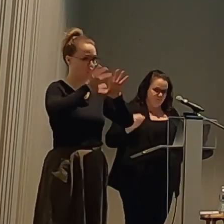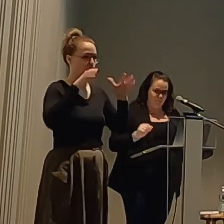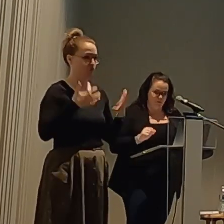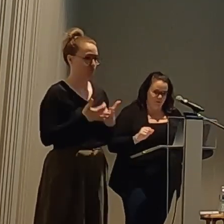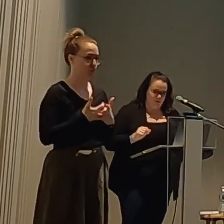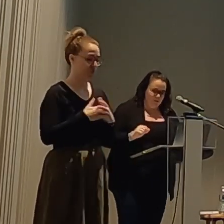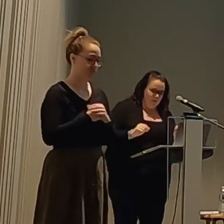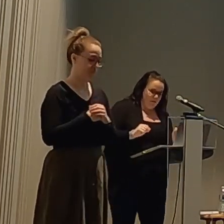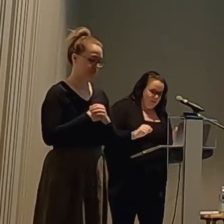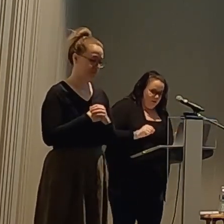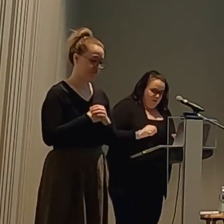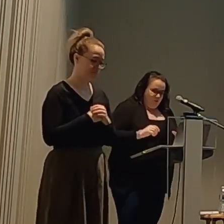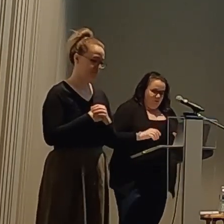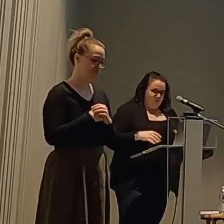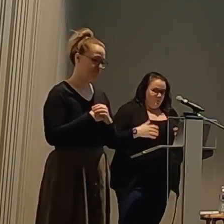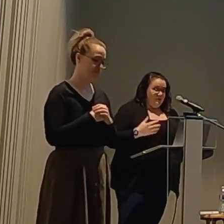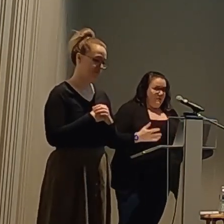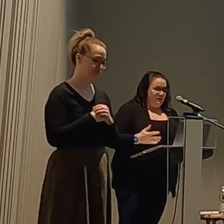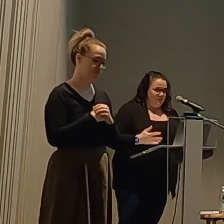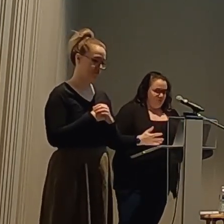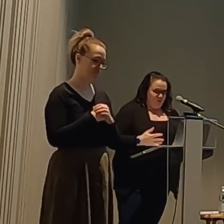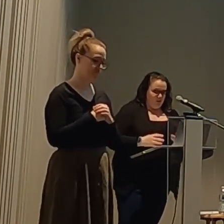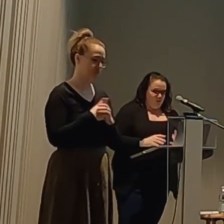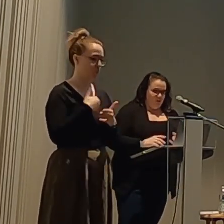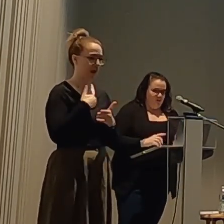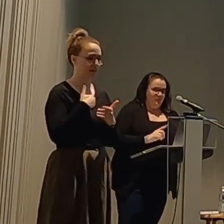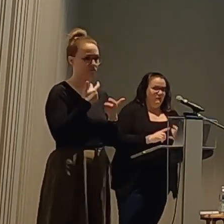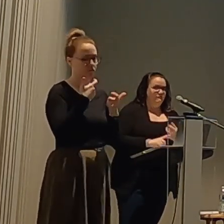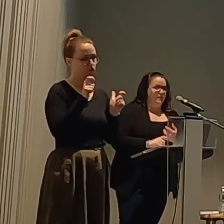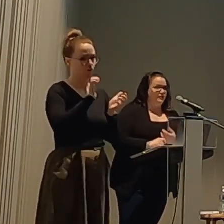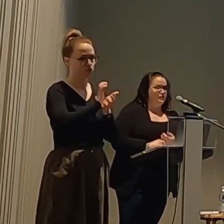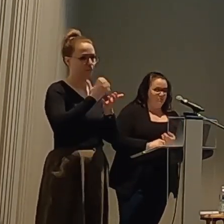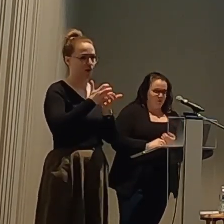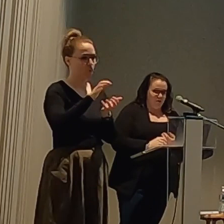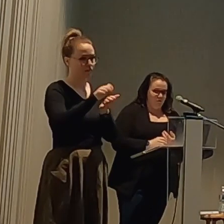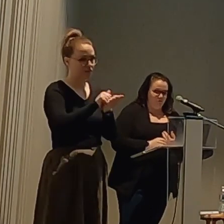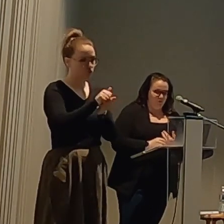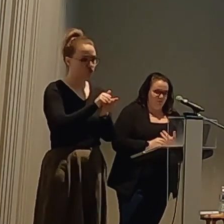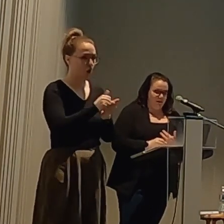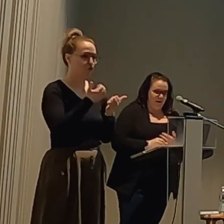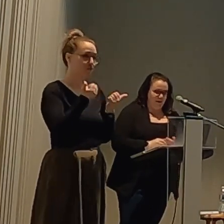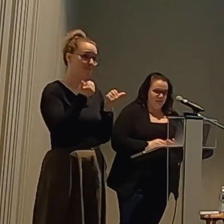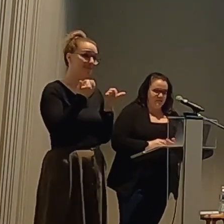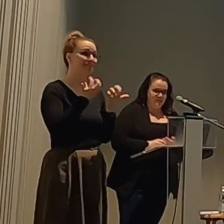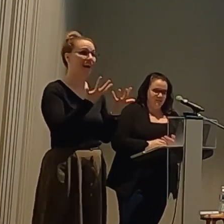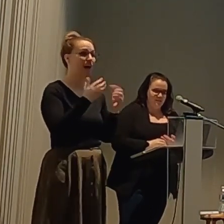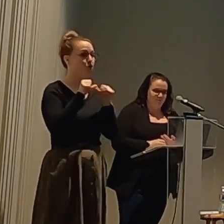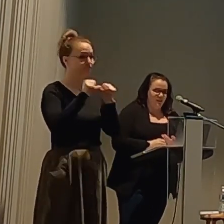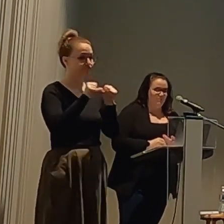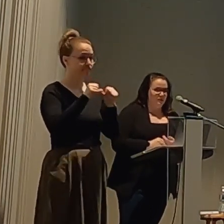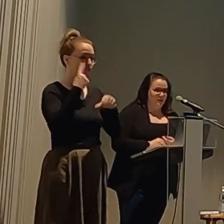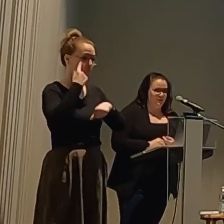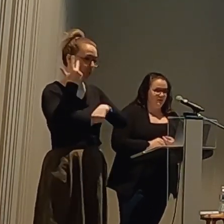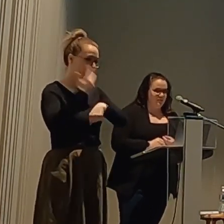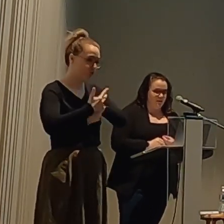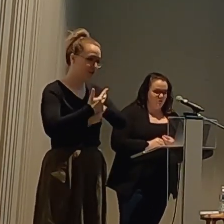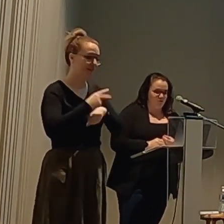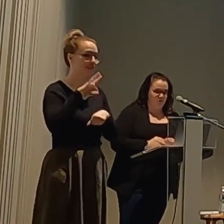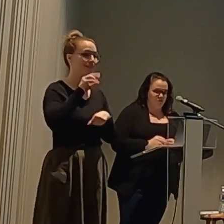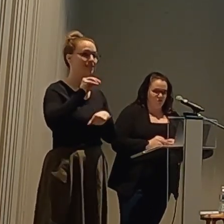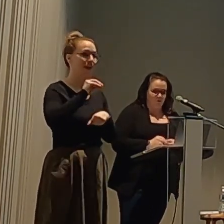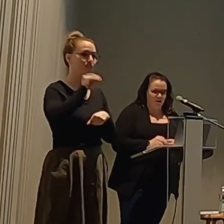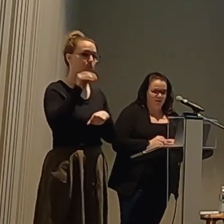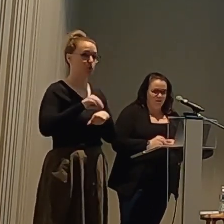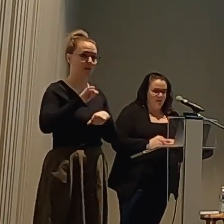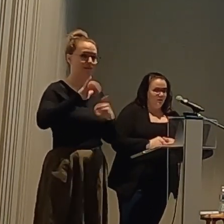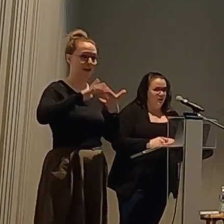world. So there was mass destruction. Fires burned for 3 days, 70% of the city